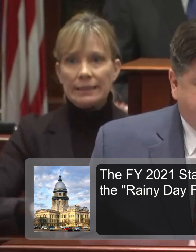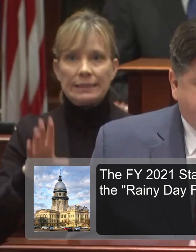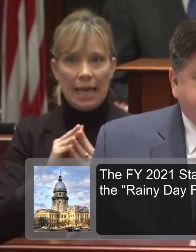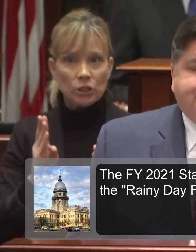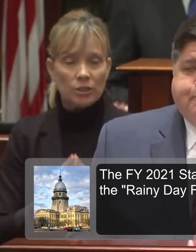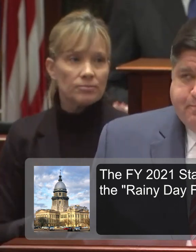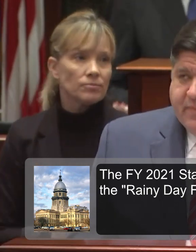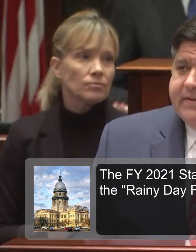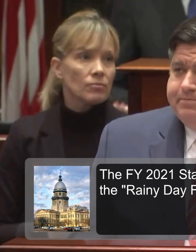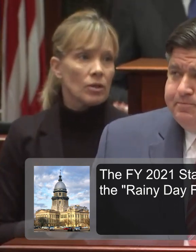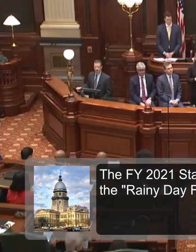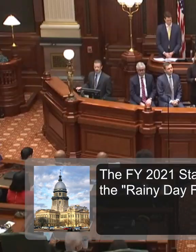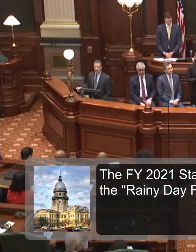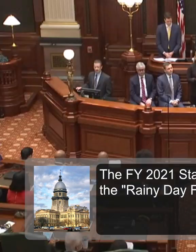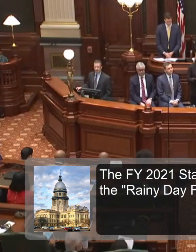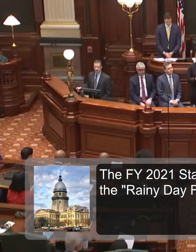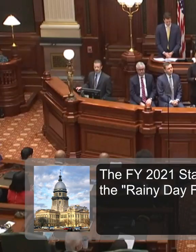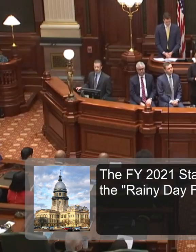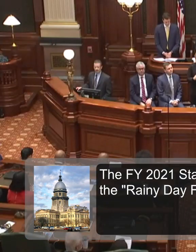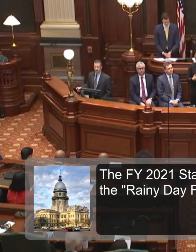session.